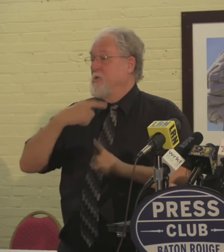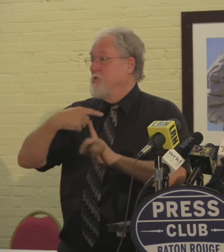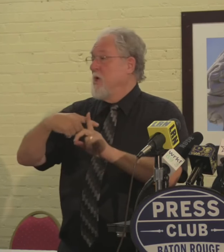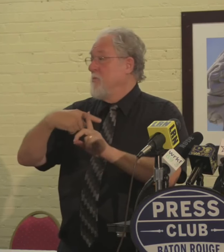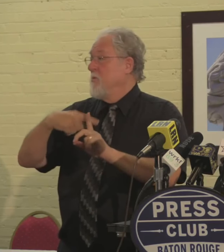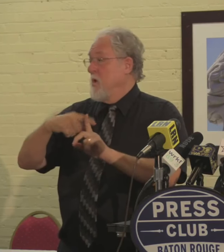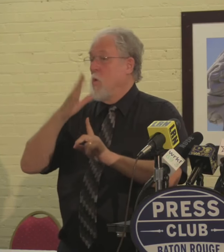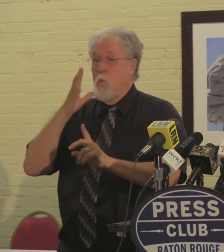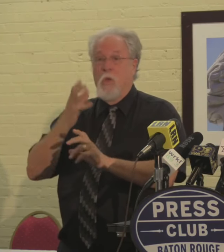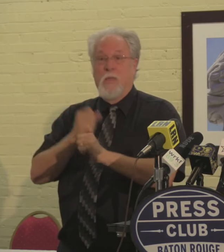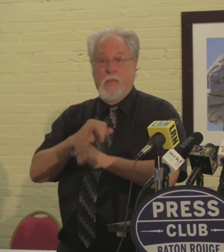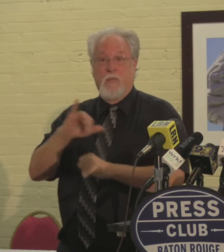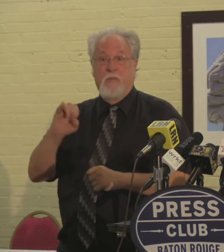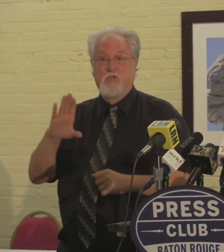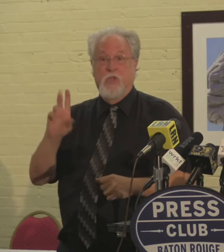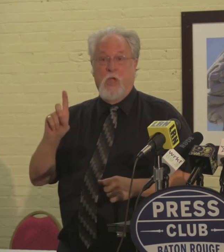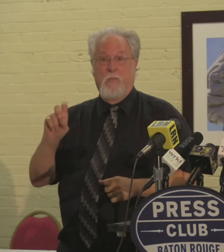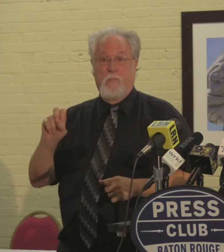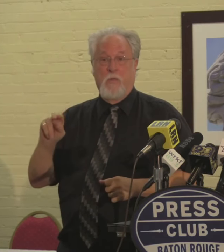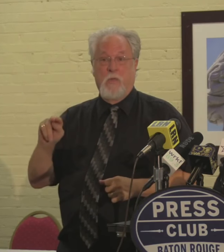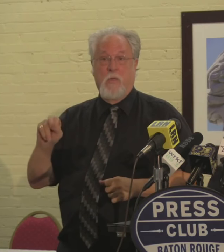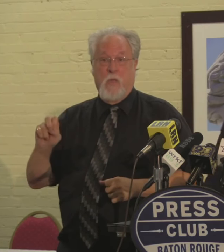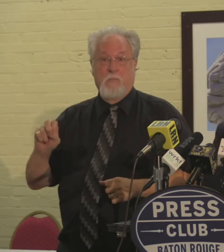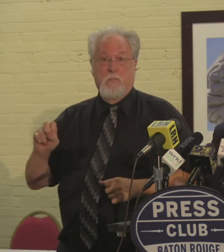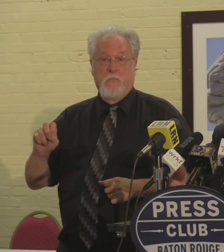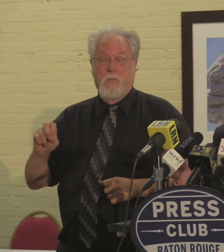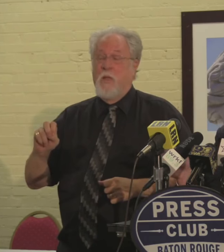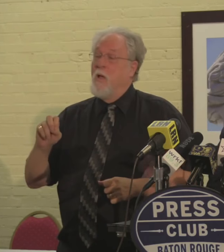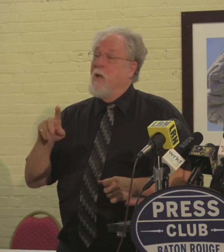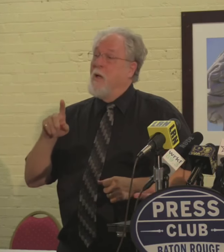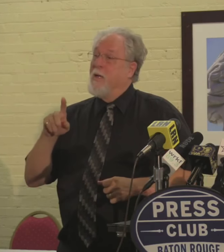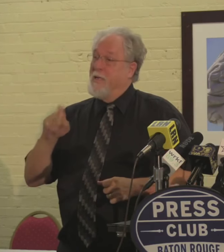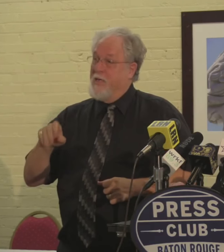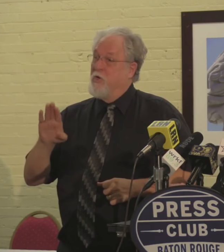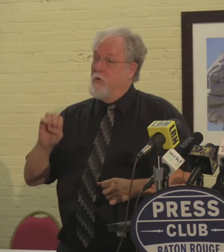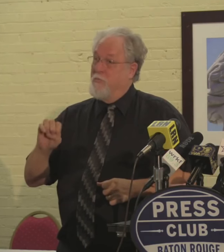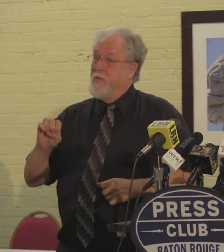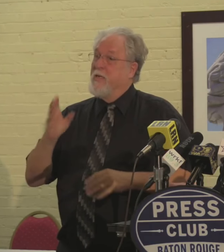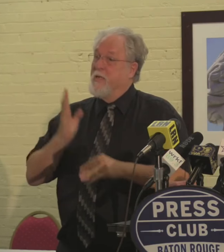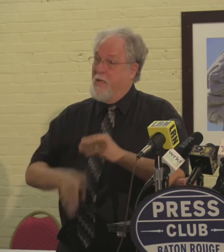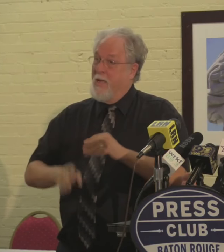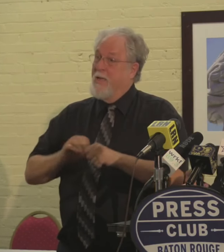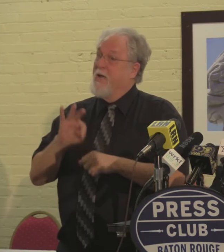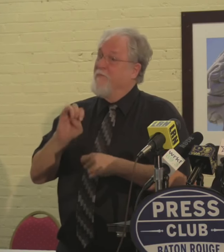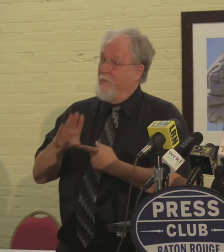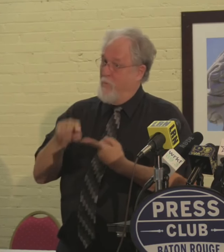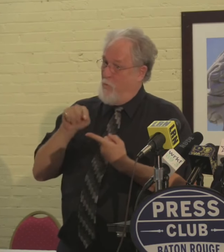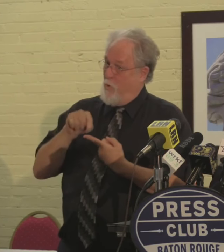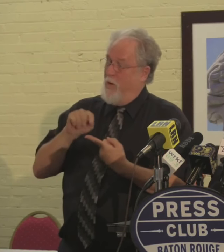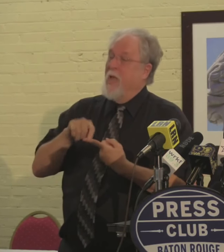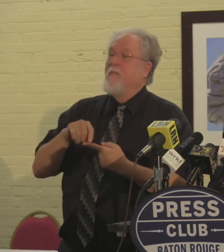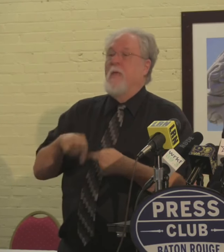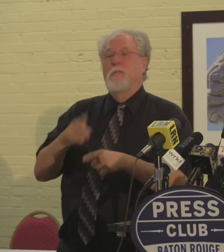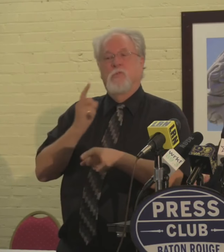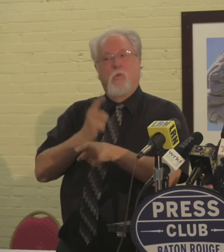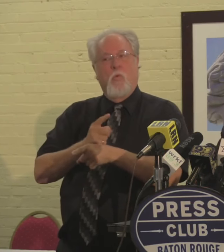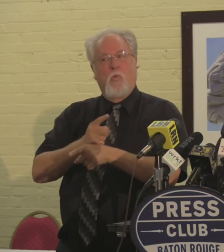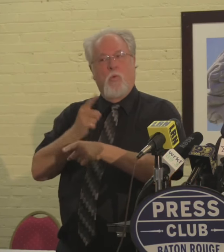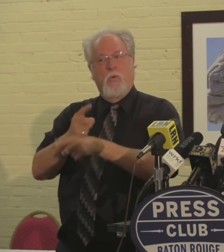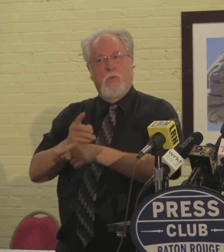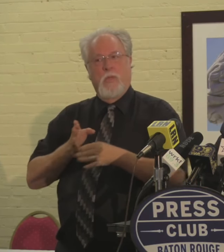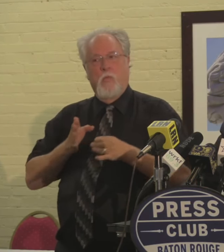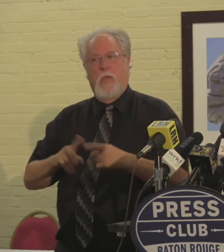optimistic that we're going to get the job done. But we ought to get it done in February. That's the orderly way to do